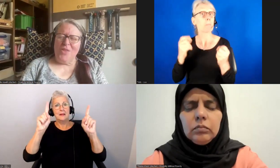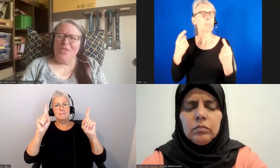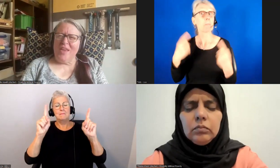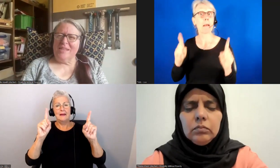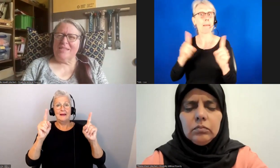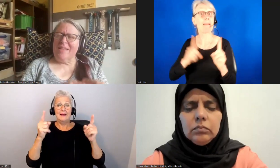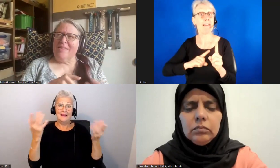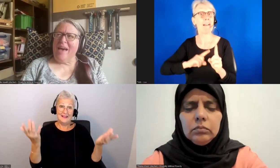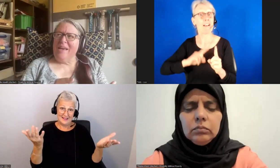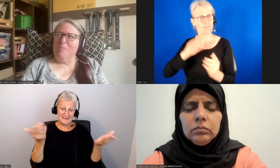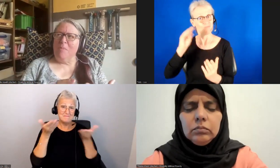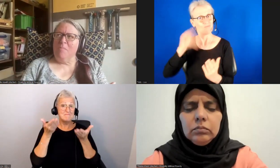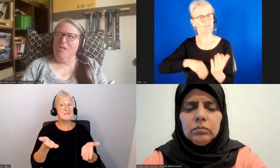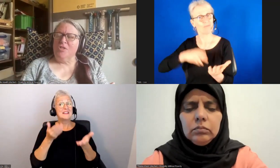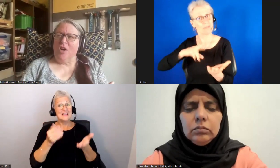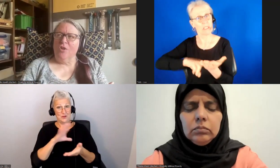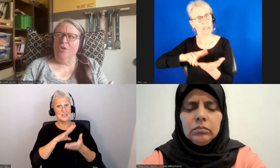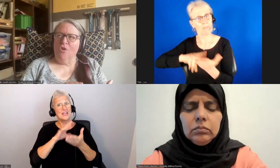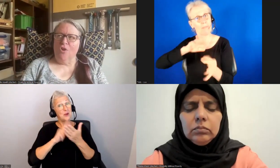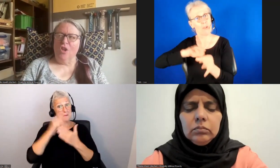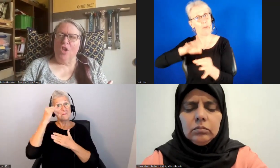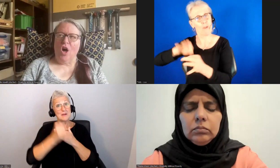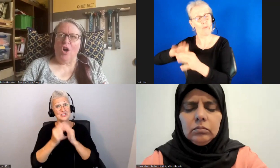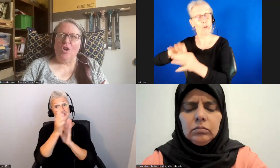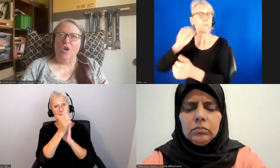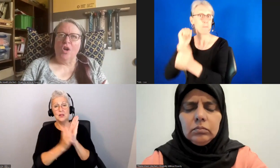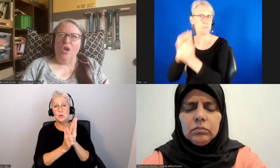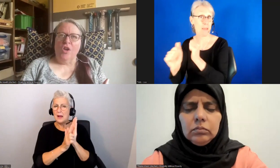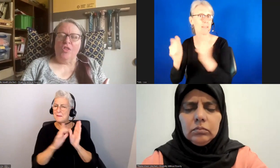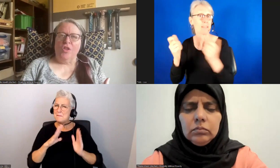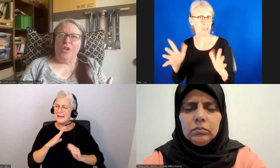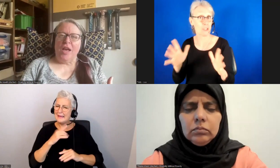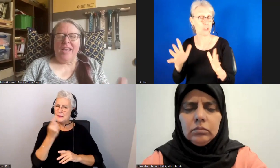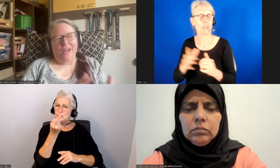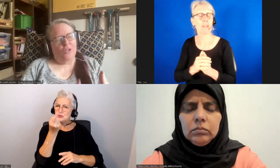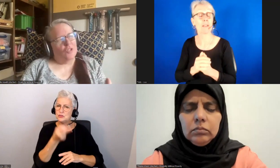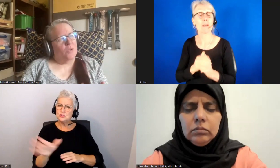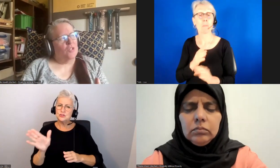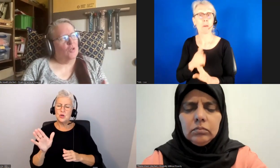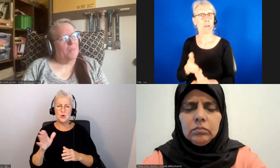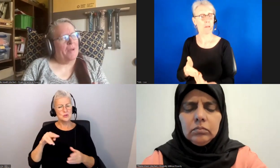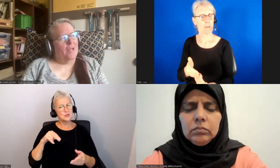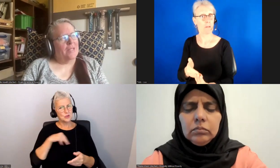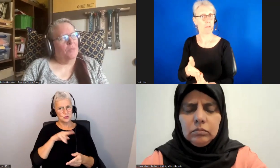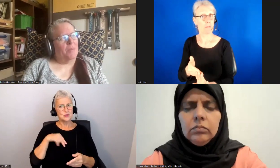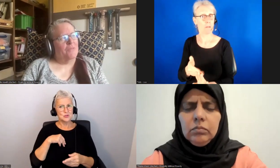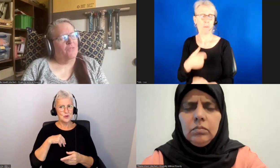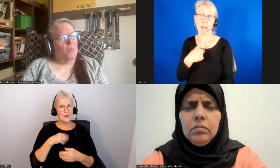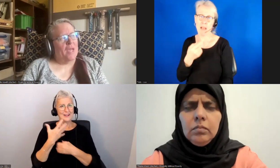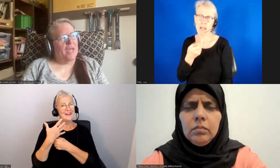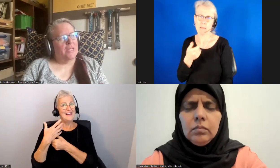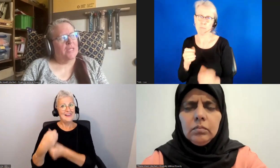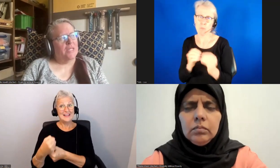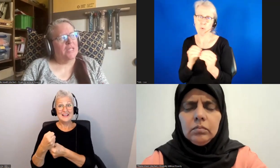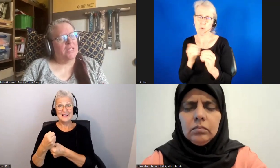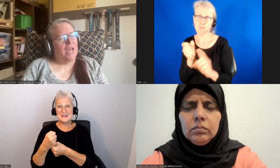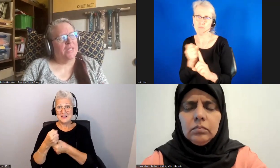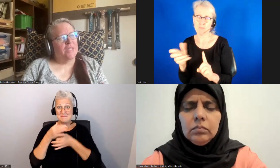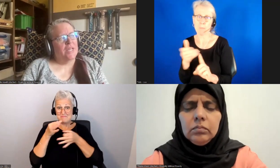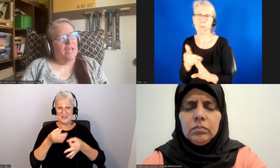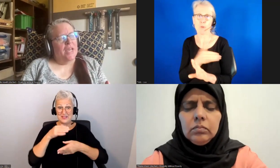But one of the things that had been built on all along, that I kind of just want to talk about a little bit before we get